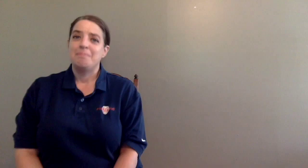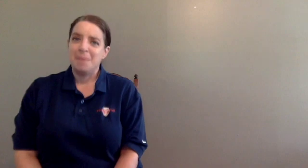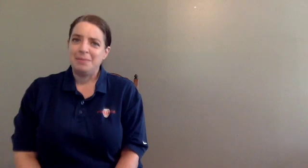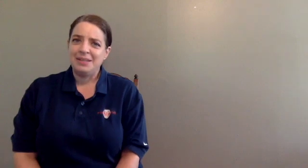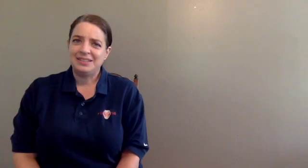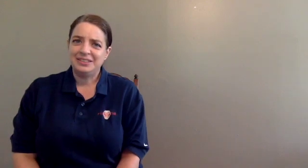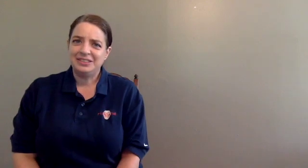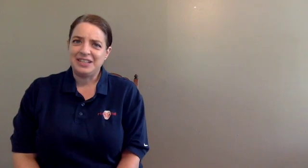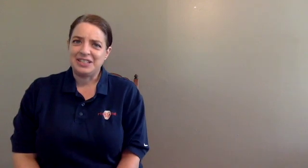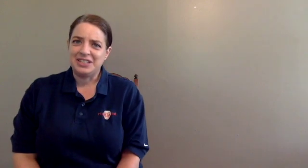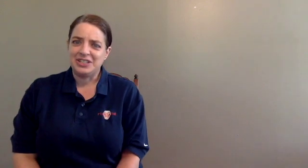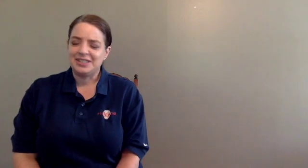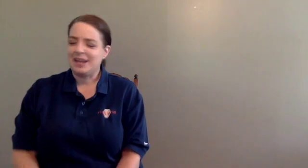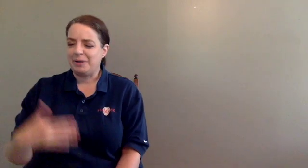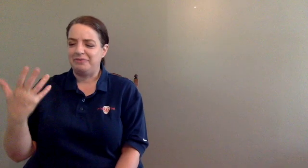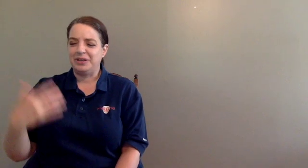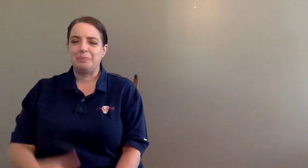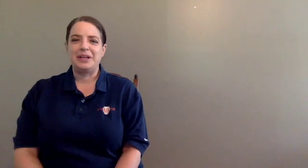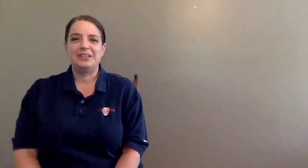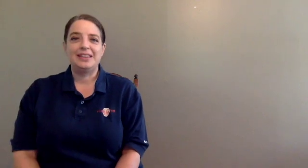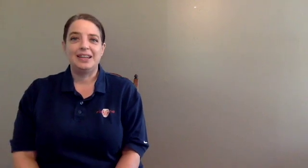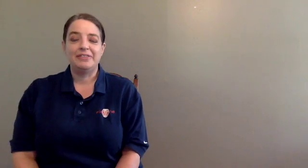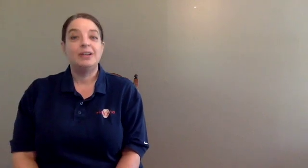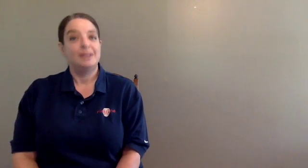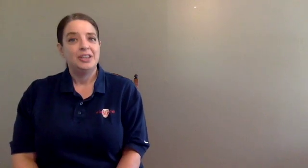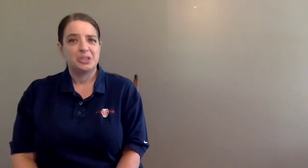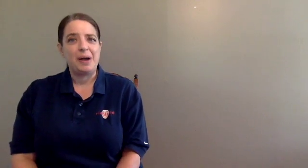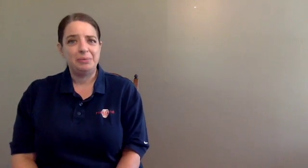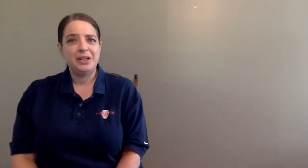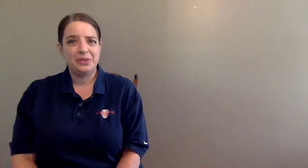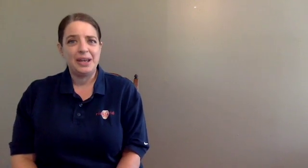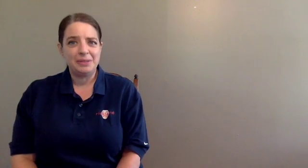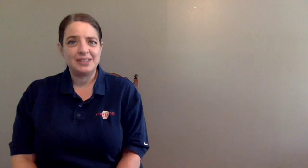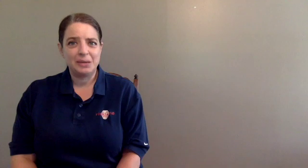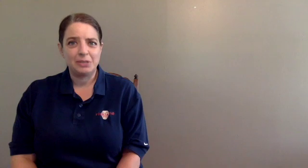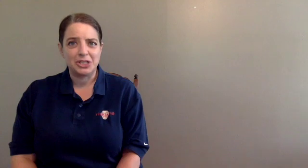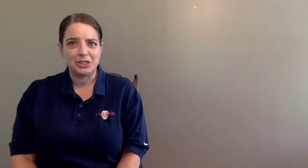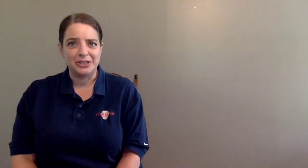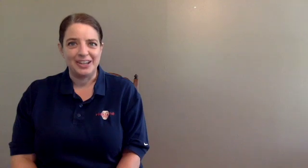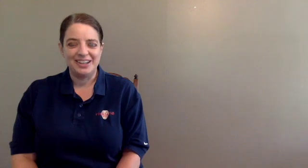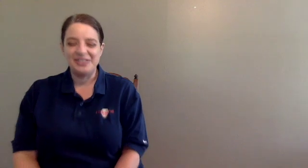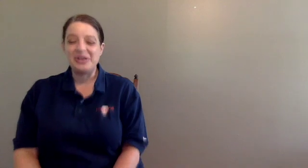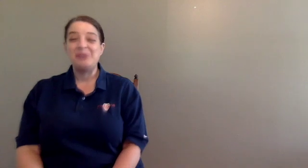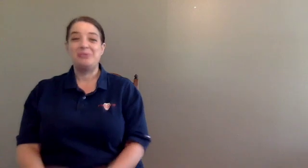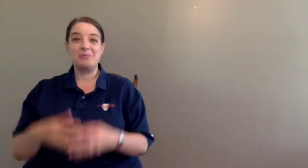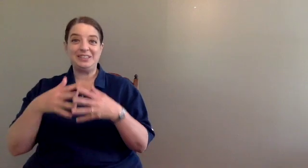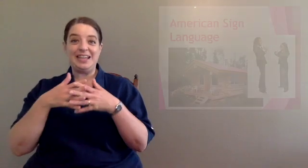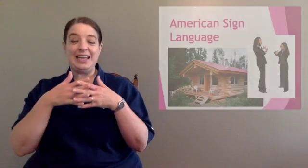Maybe it's a little late to teach you this now, but I figure better late than never. You should probably know the name of this language that you're learning. Formally, it